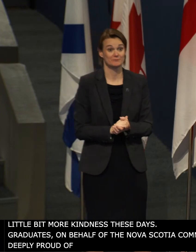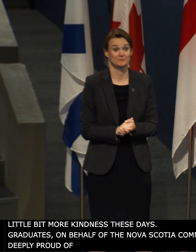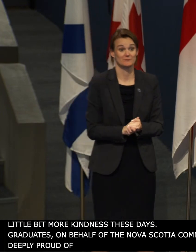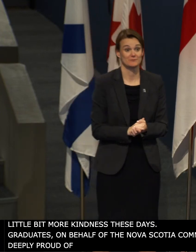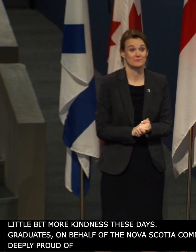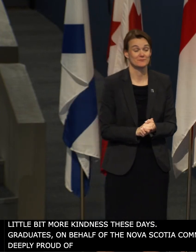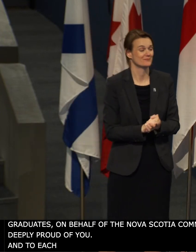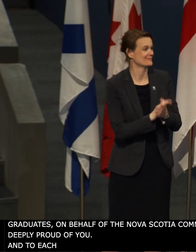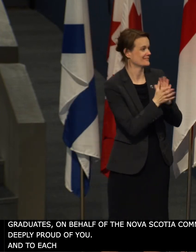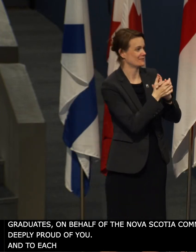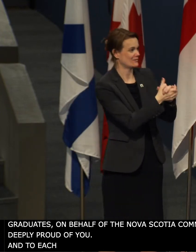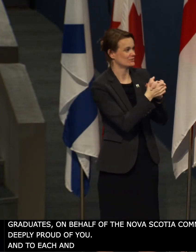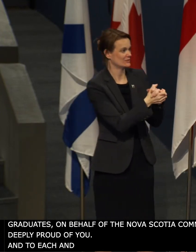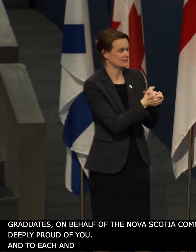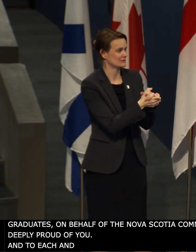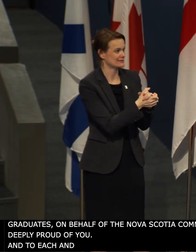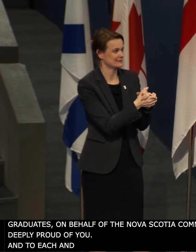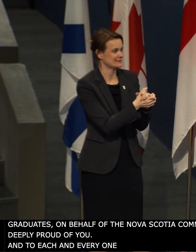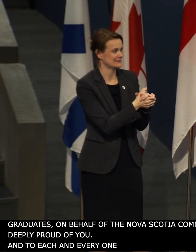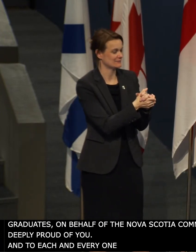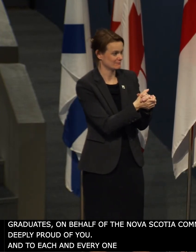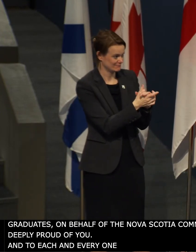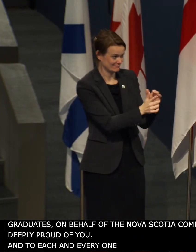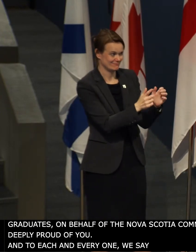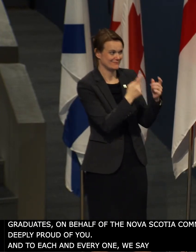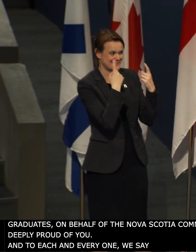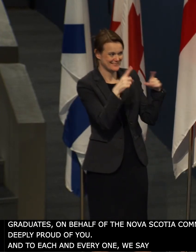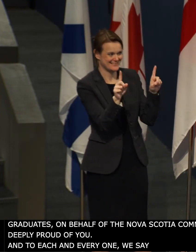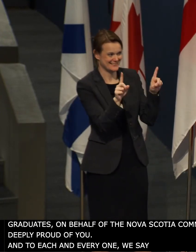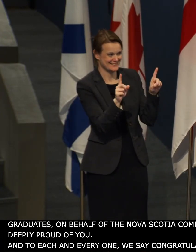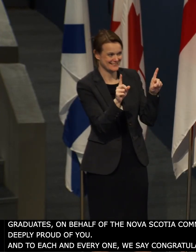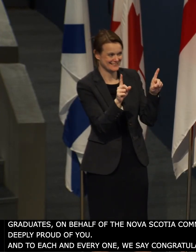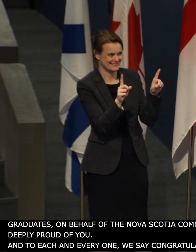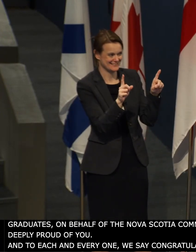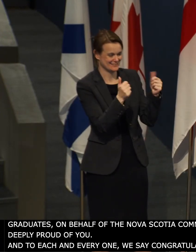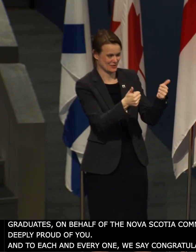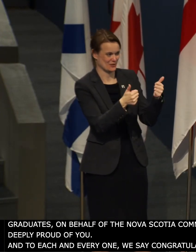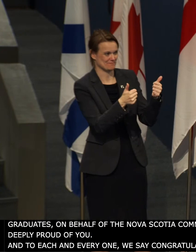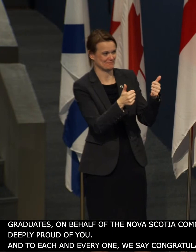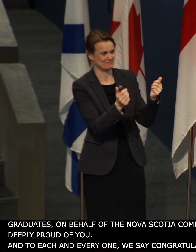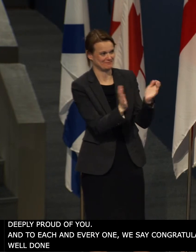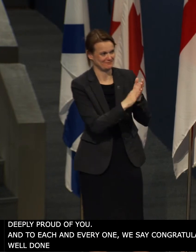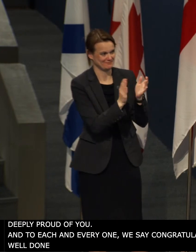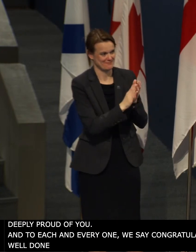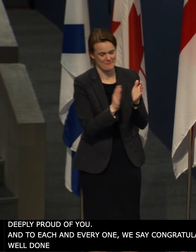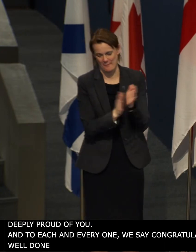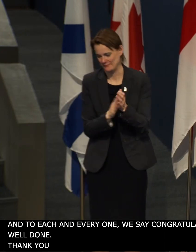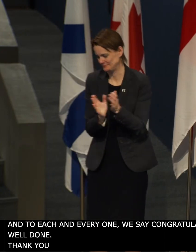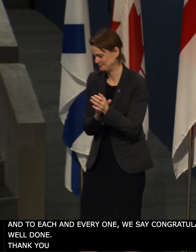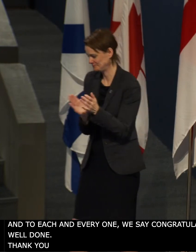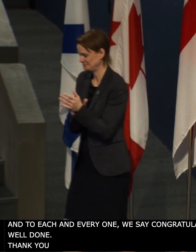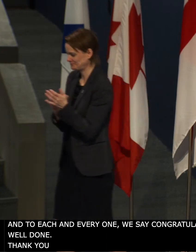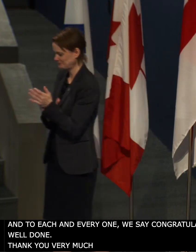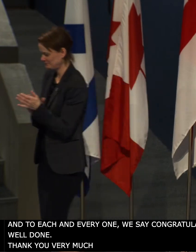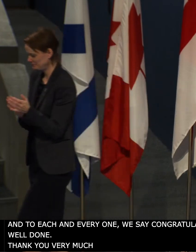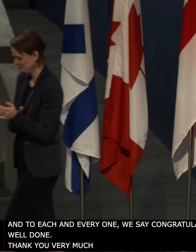one, we say, congratulations, you did it, well done. Thank you very much. Thank